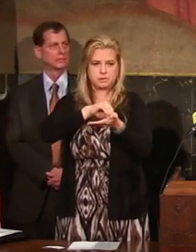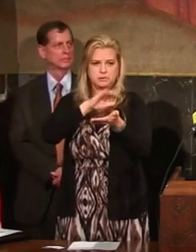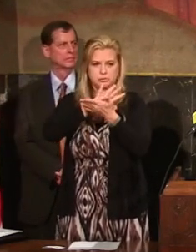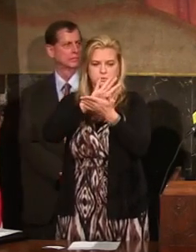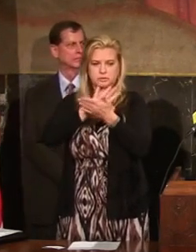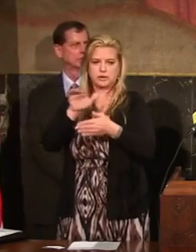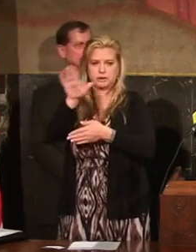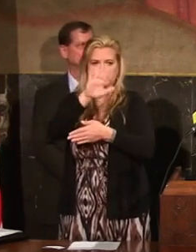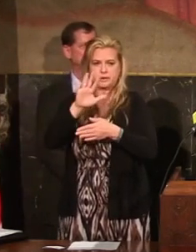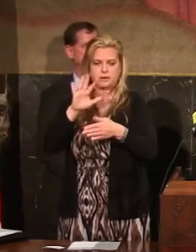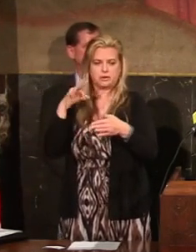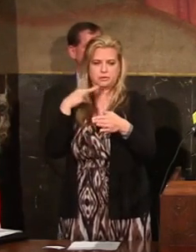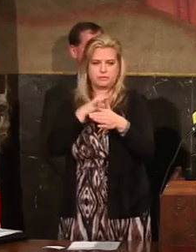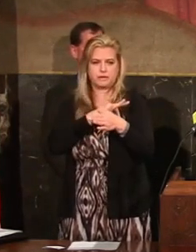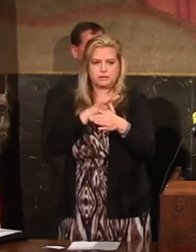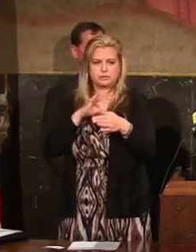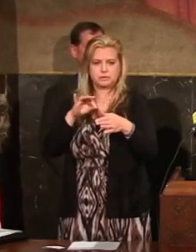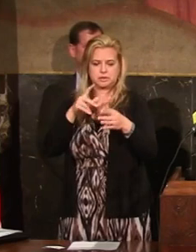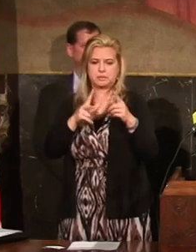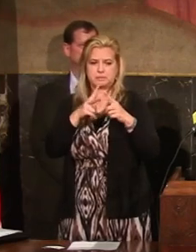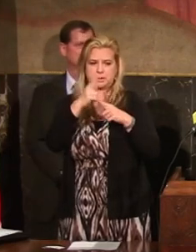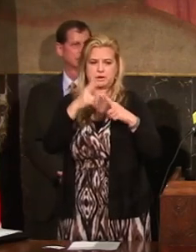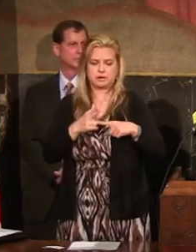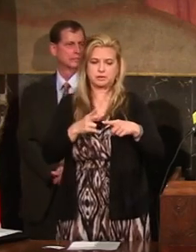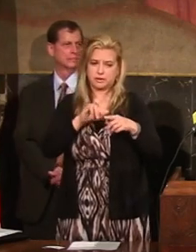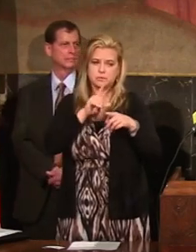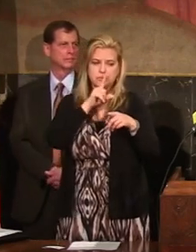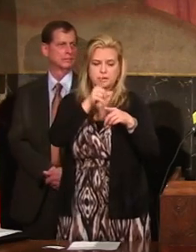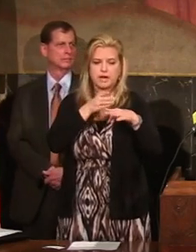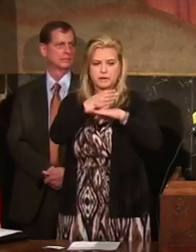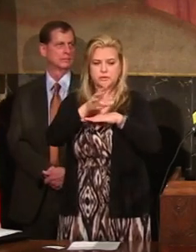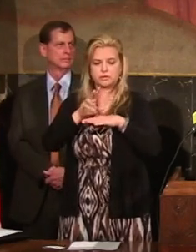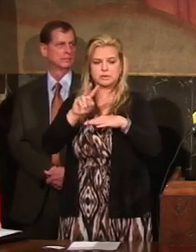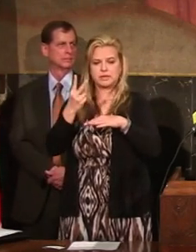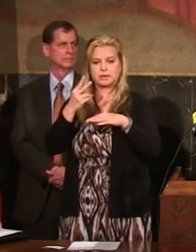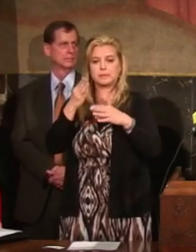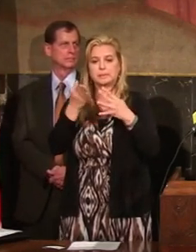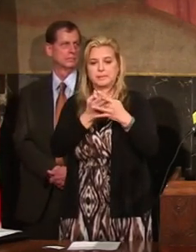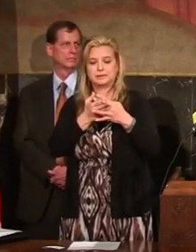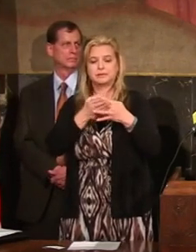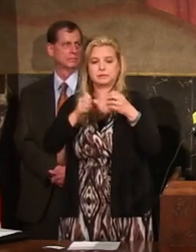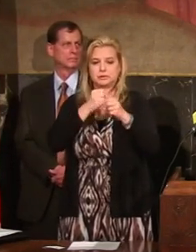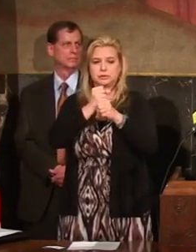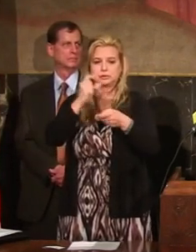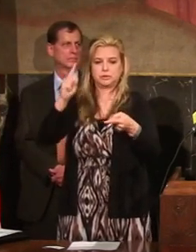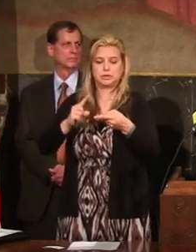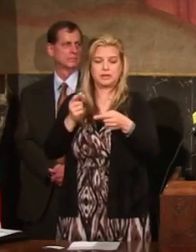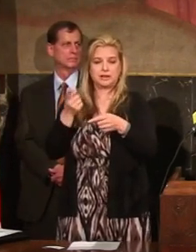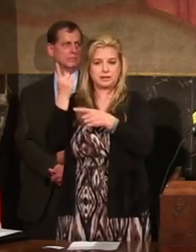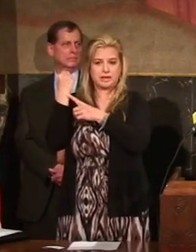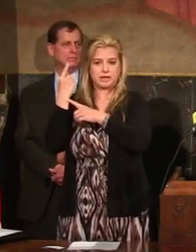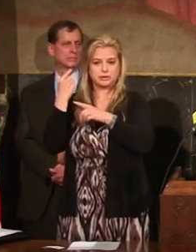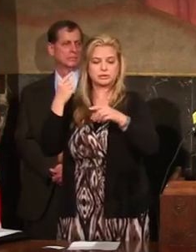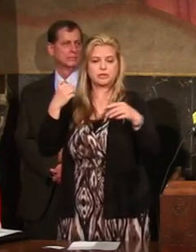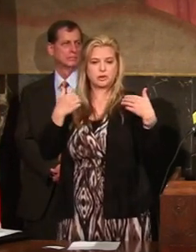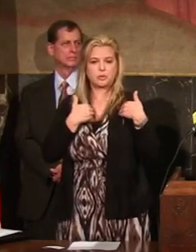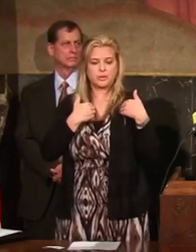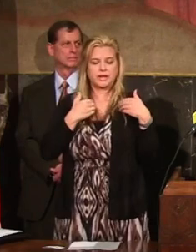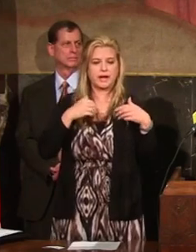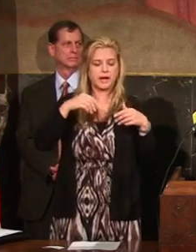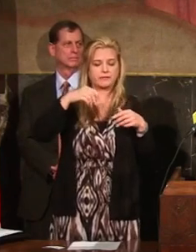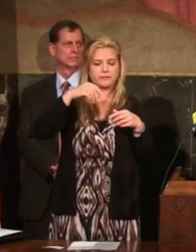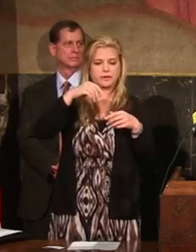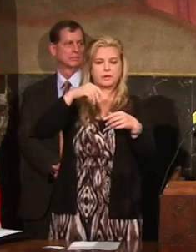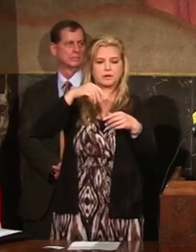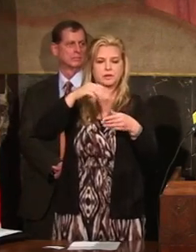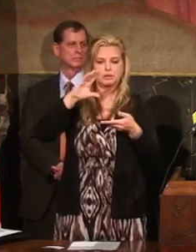faculty about these cuts that were real and after the second mid-year reduction. Last year we had the escape parachute and the cushion of Medicaid